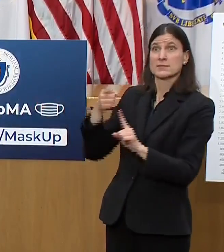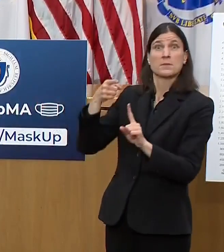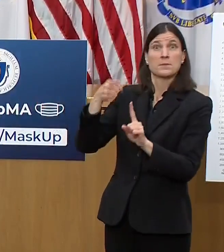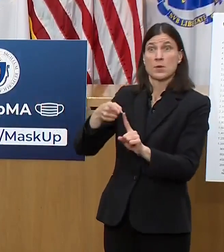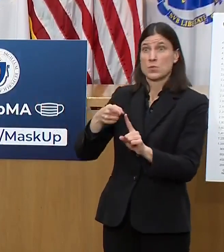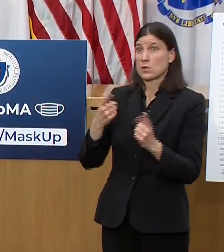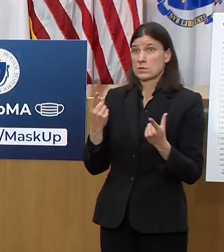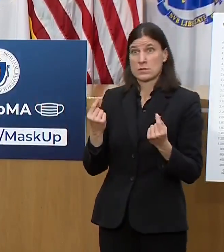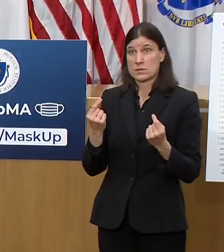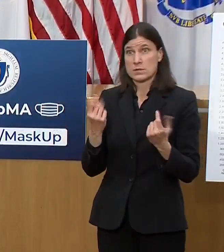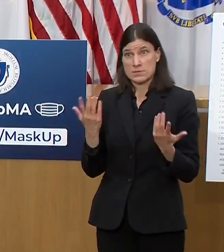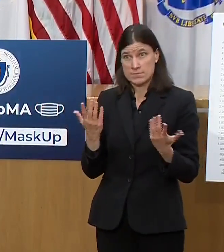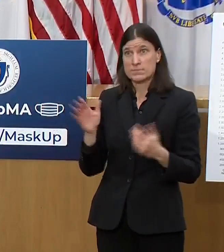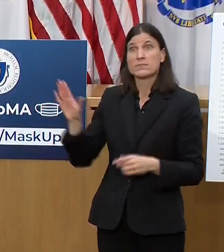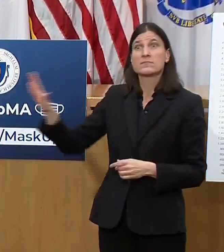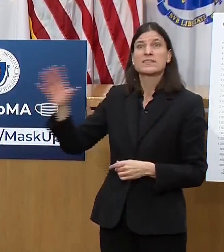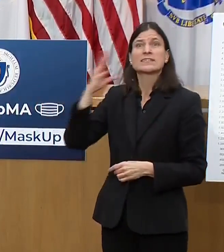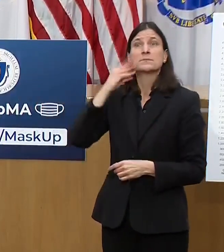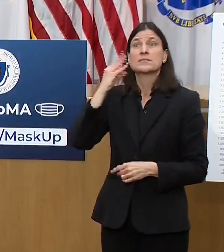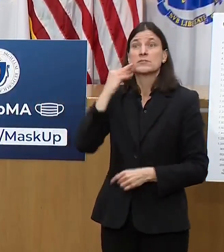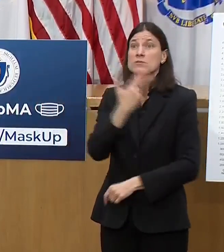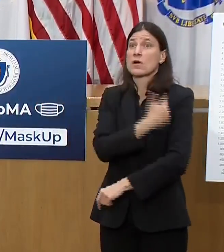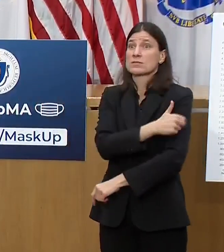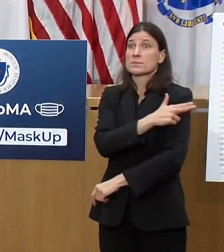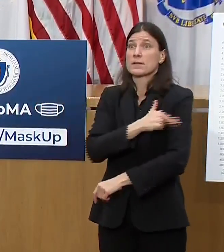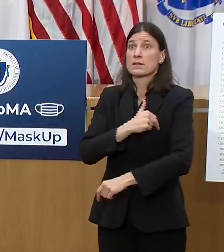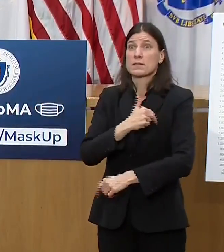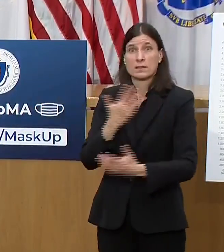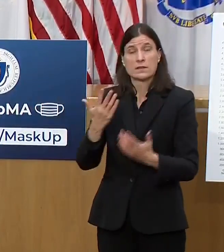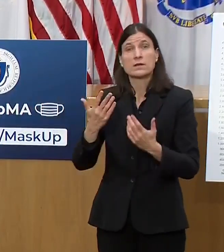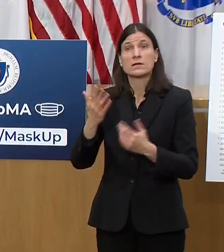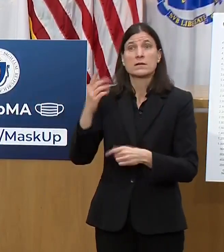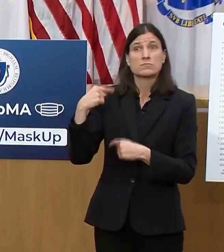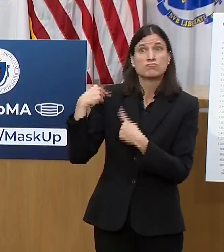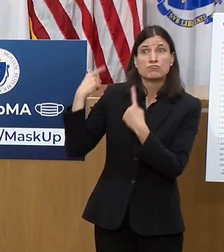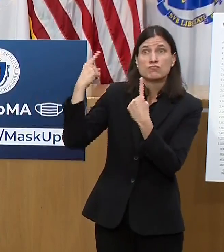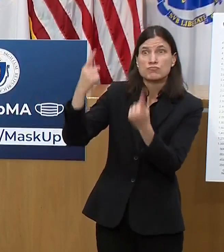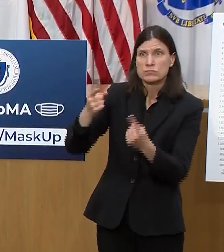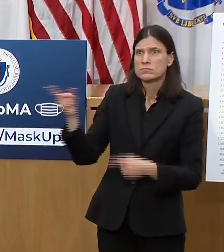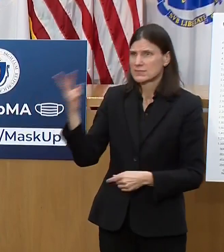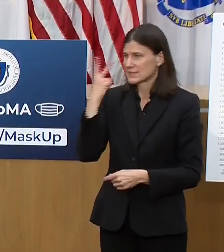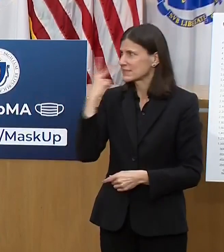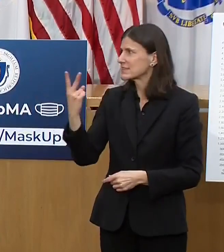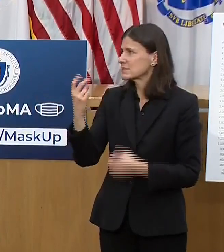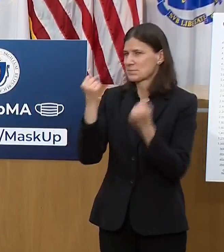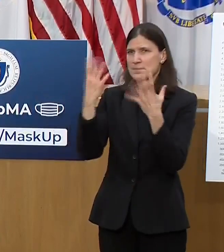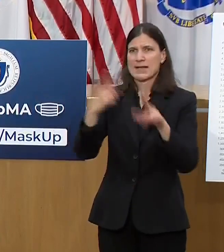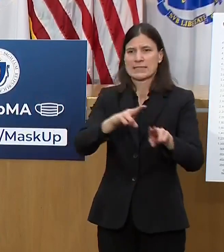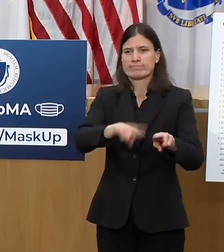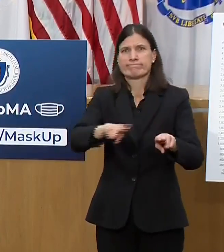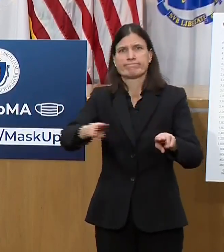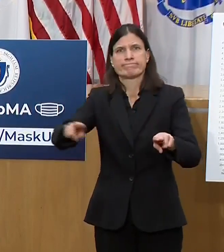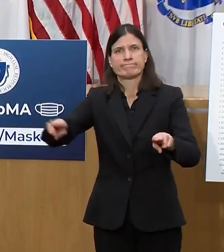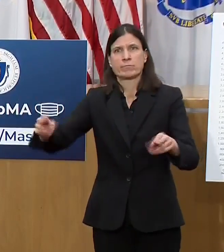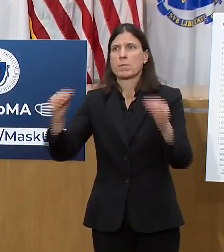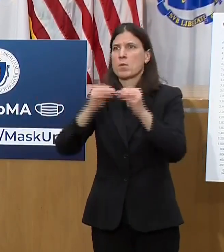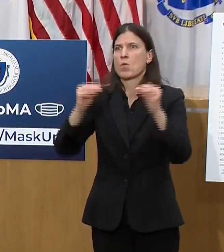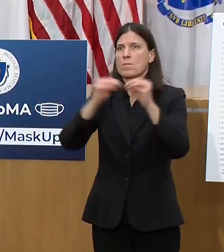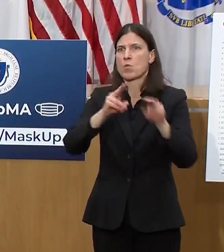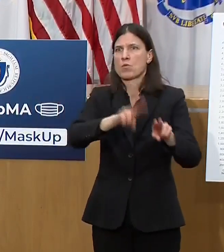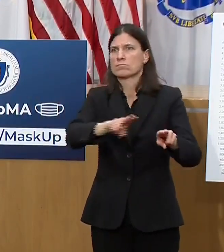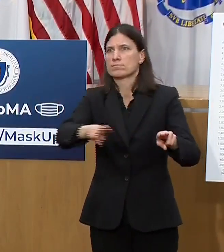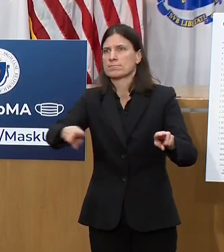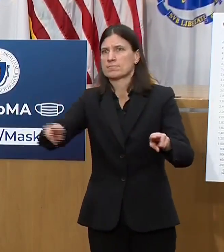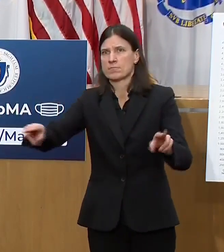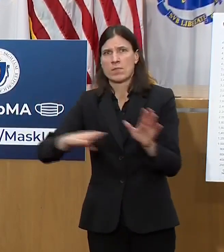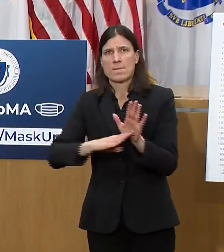for the holidays? Right now in the hospital, we are seeing an uptick in COVID patients. We are also seeing a lot more